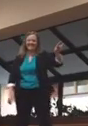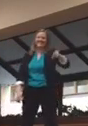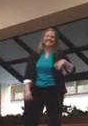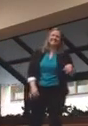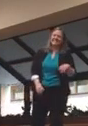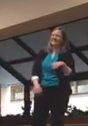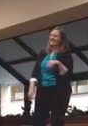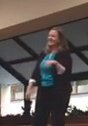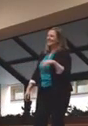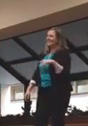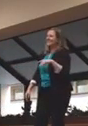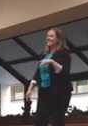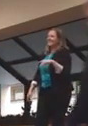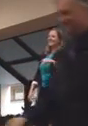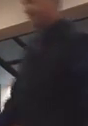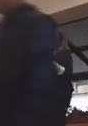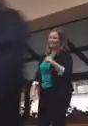person.